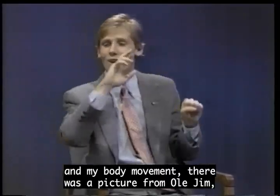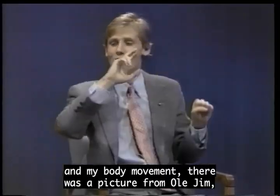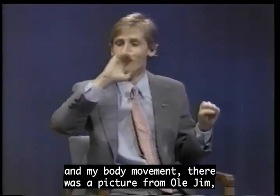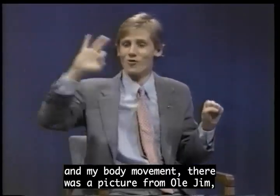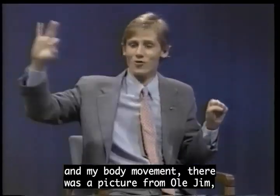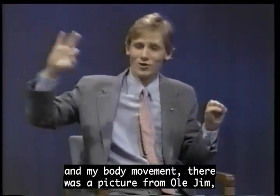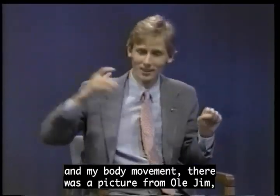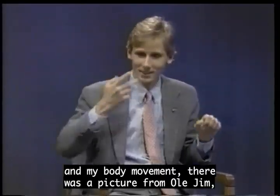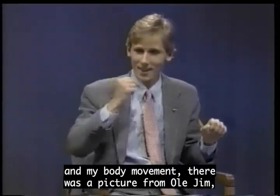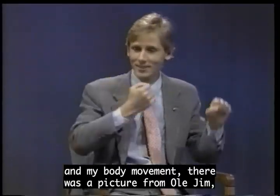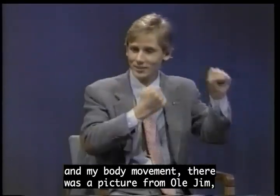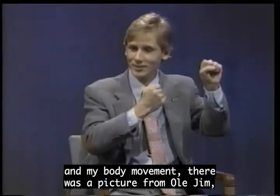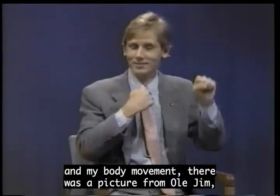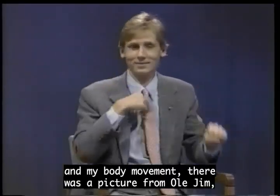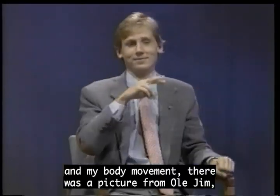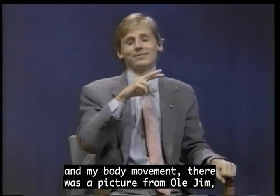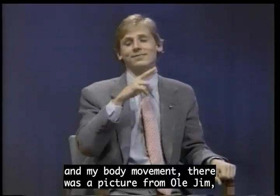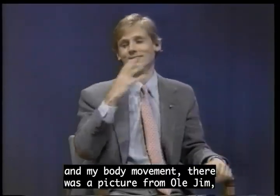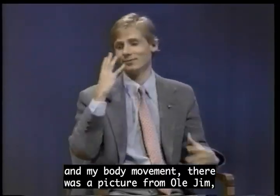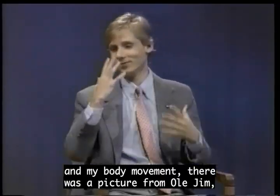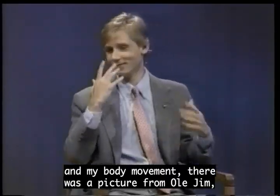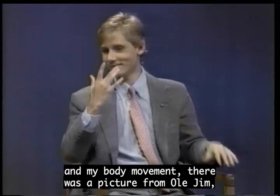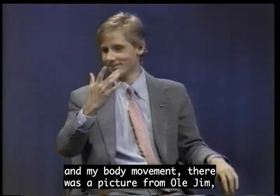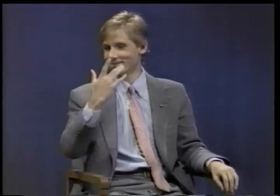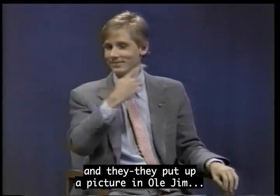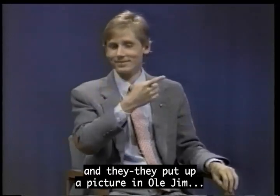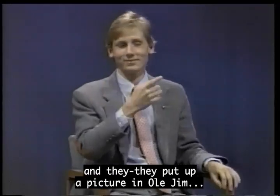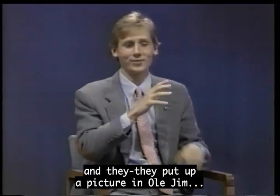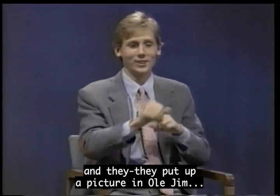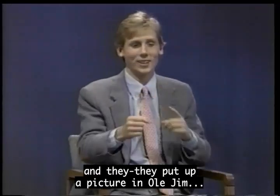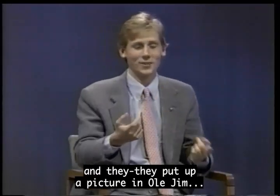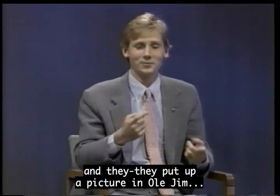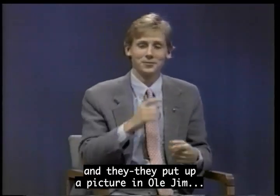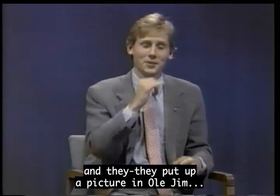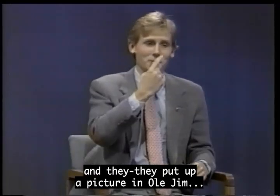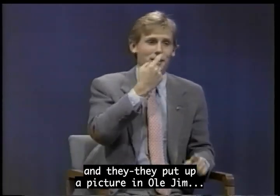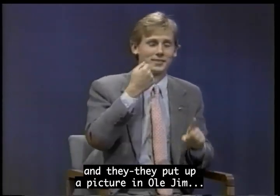And they put up a picture in old gym,